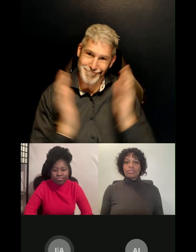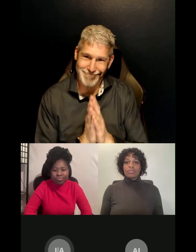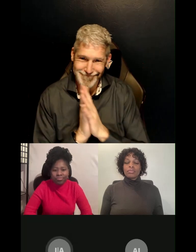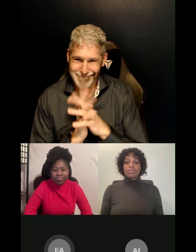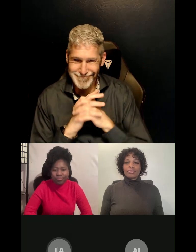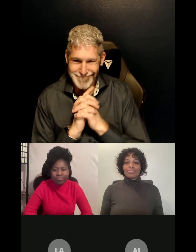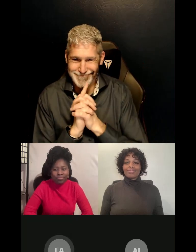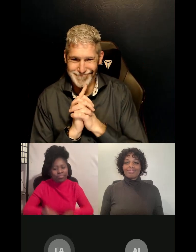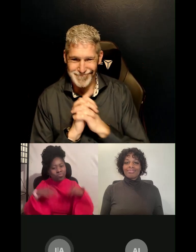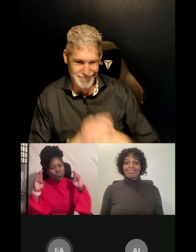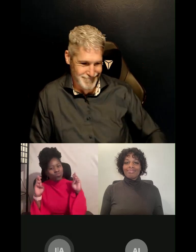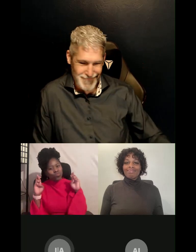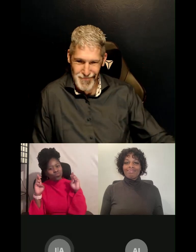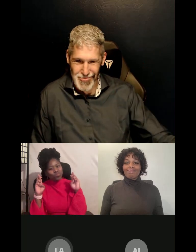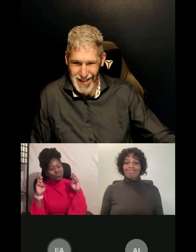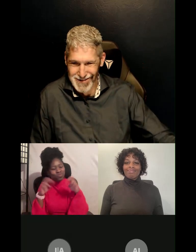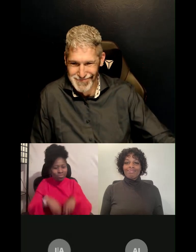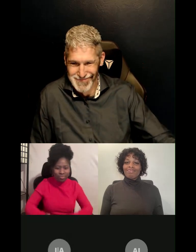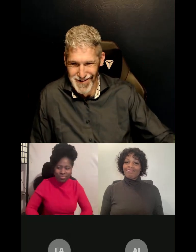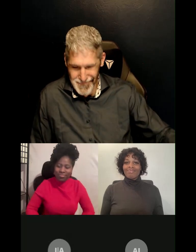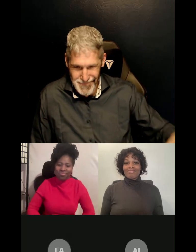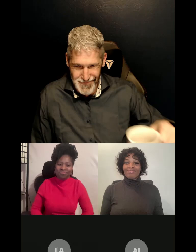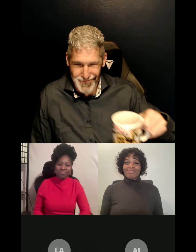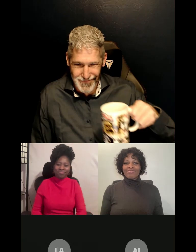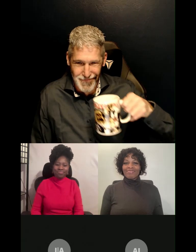seen the work yet, but it is coming.